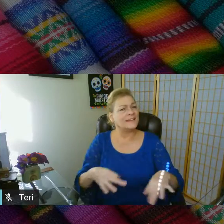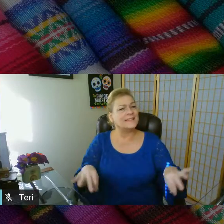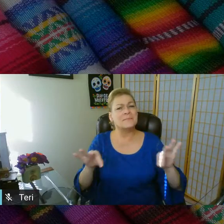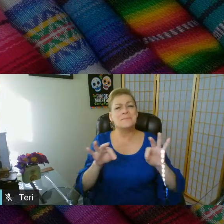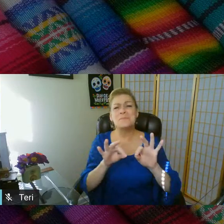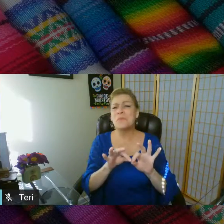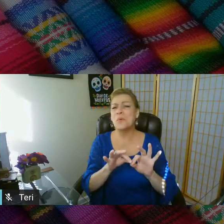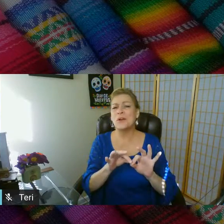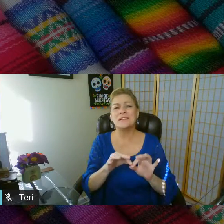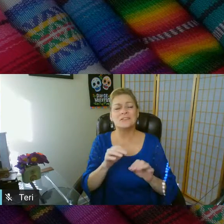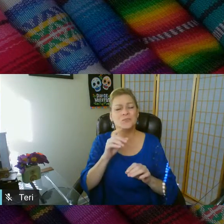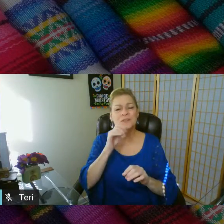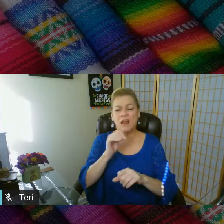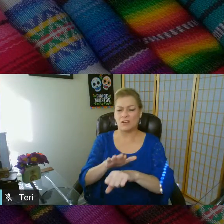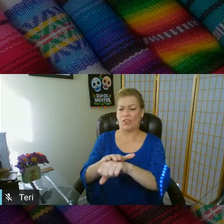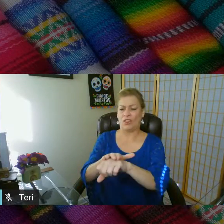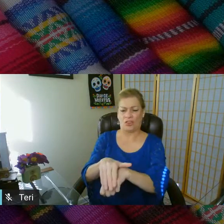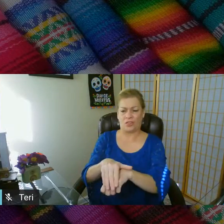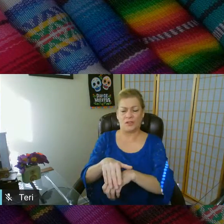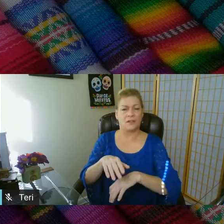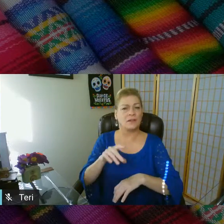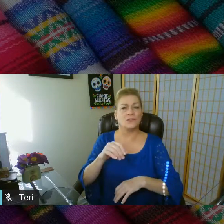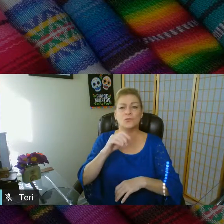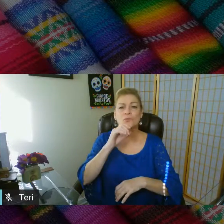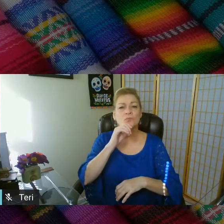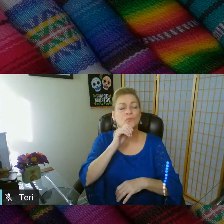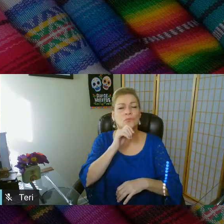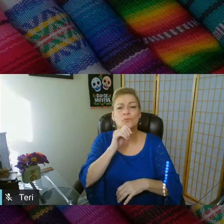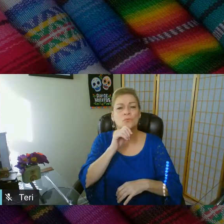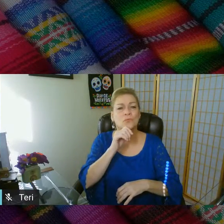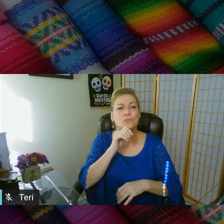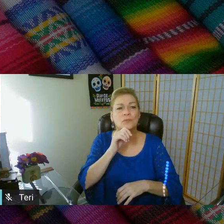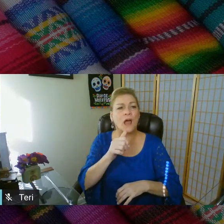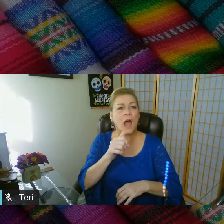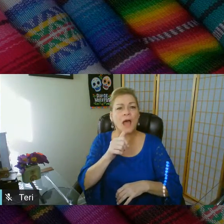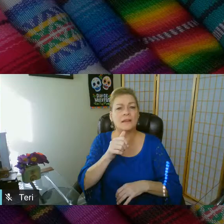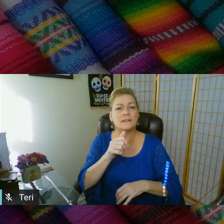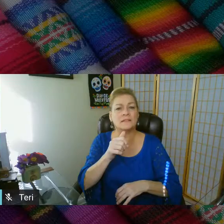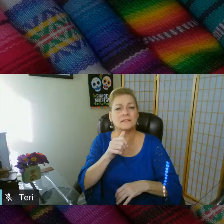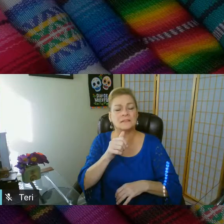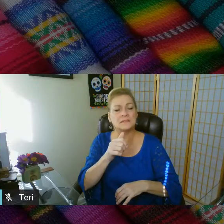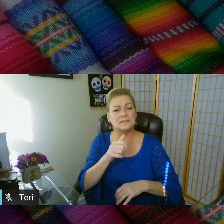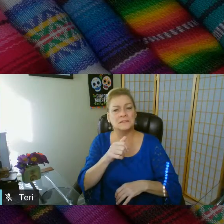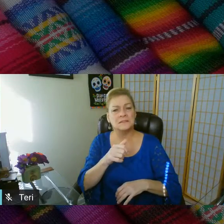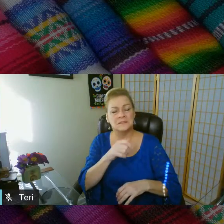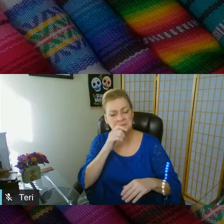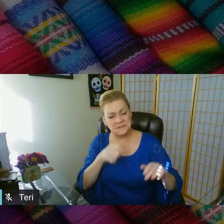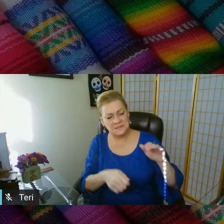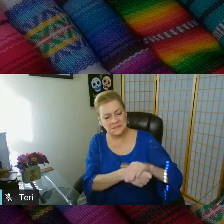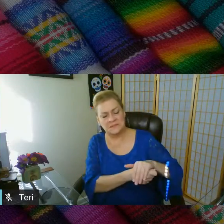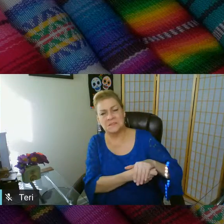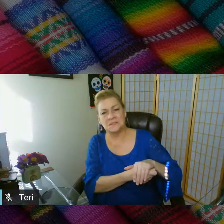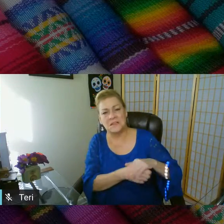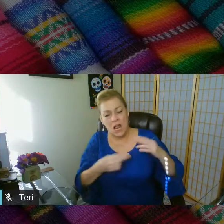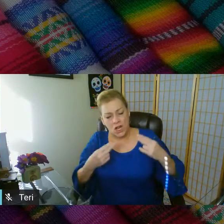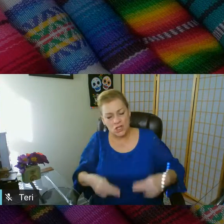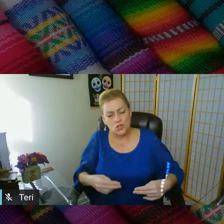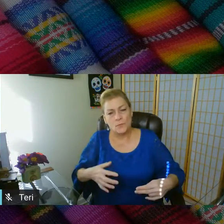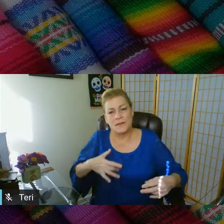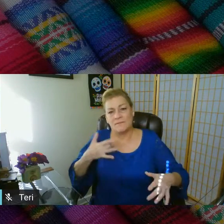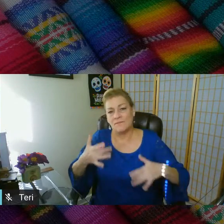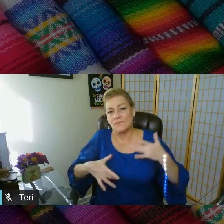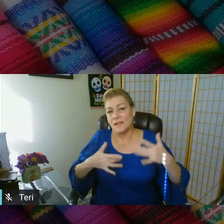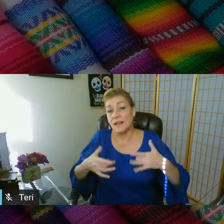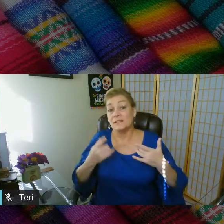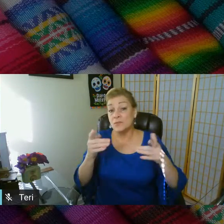not oppress, to not deny those human feelings. And so this building of the ofrenda can also offer that